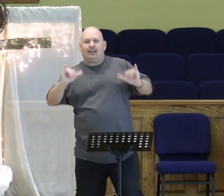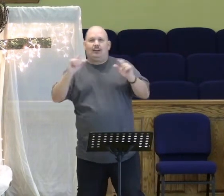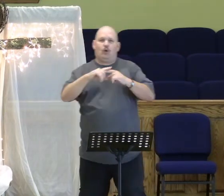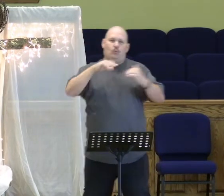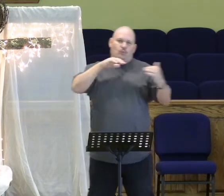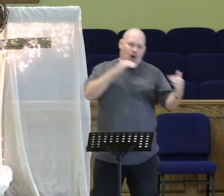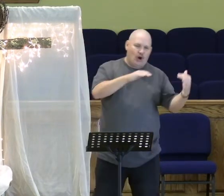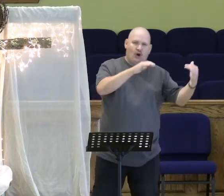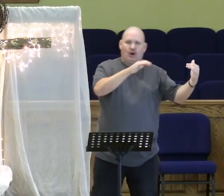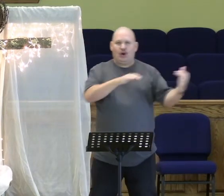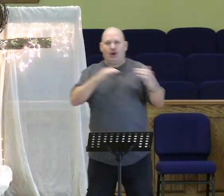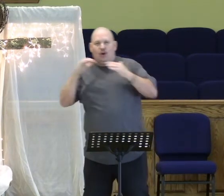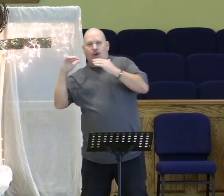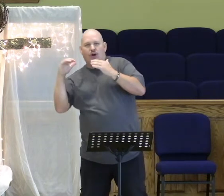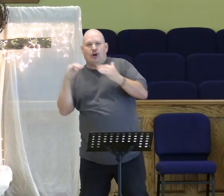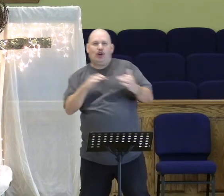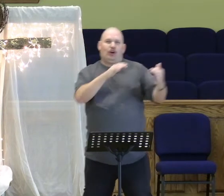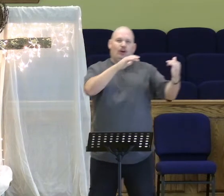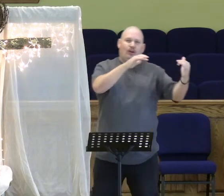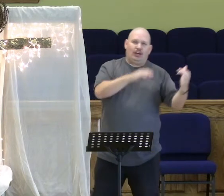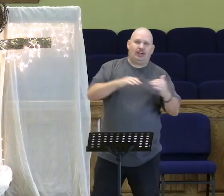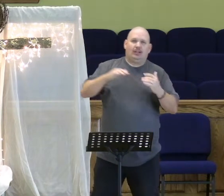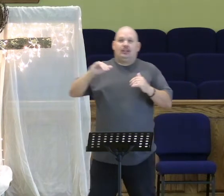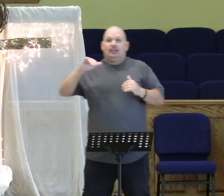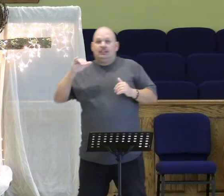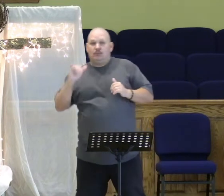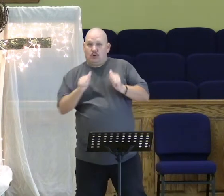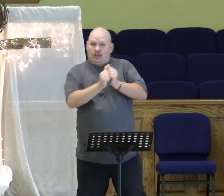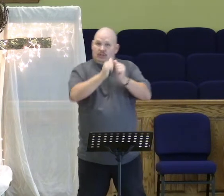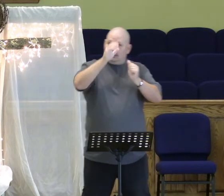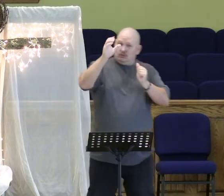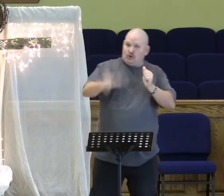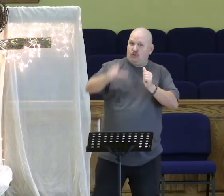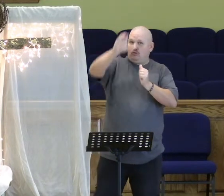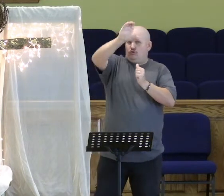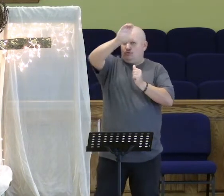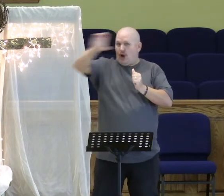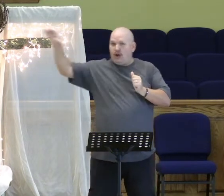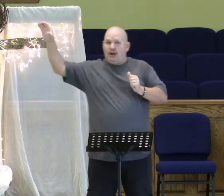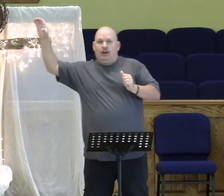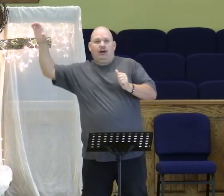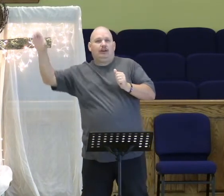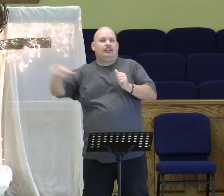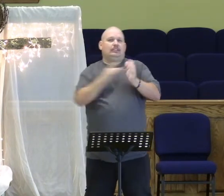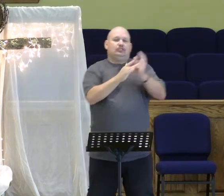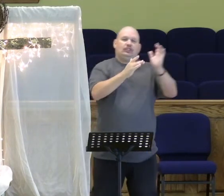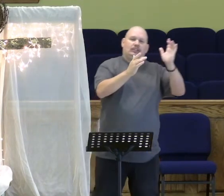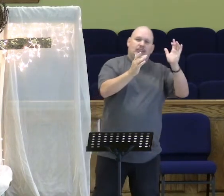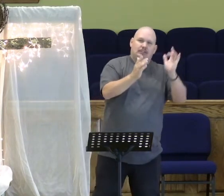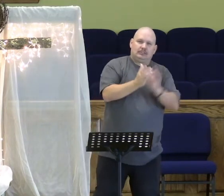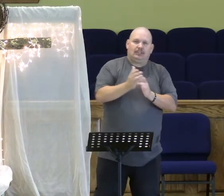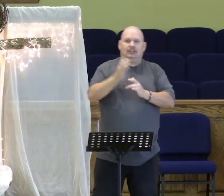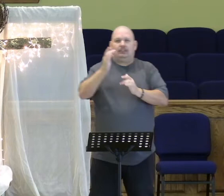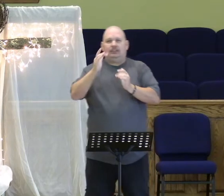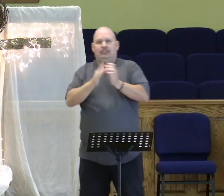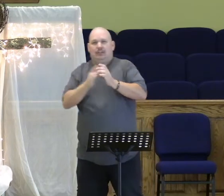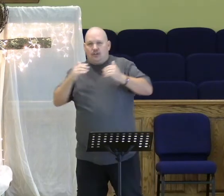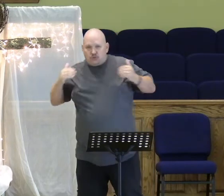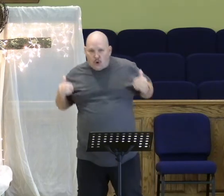Marching as to war with the cross of Jesus,